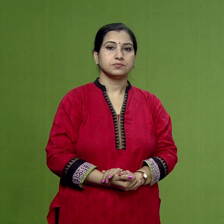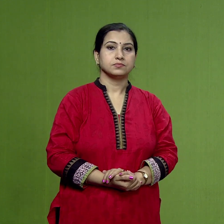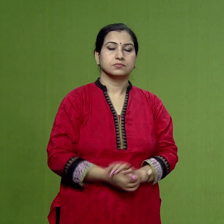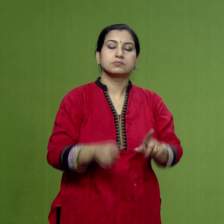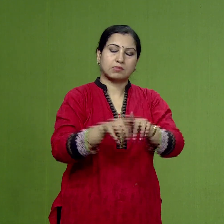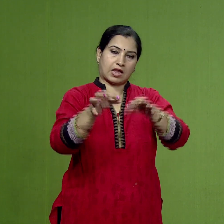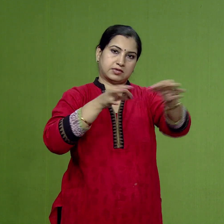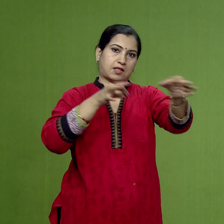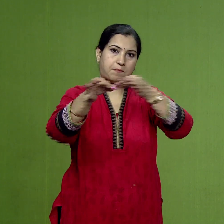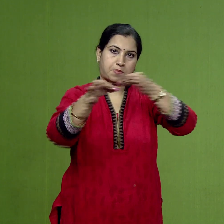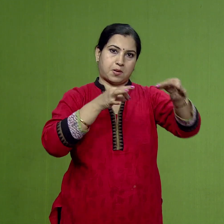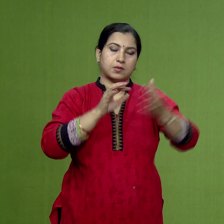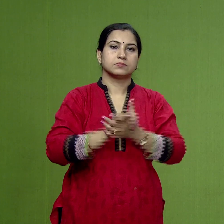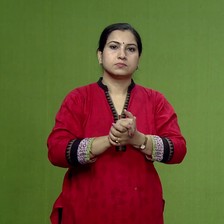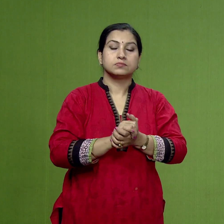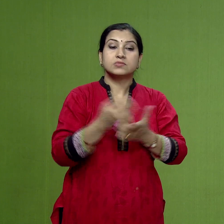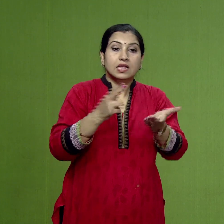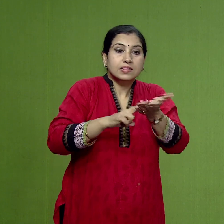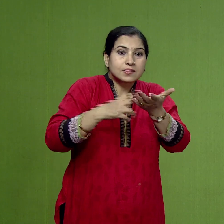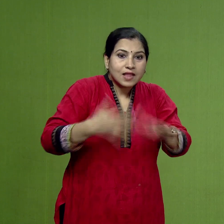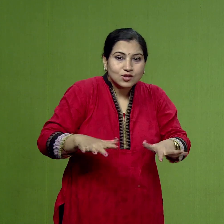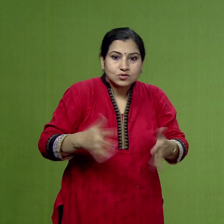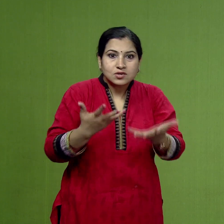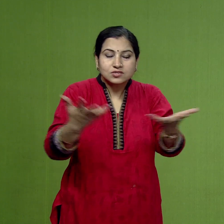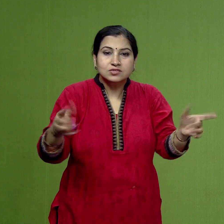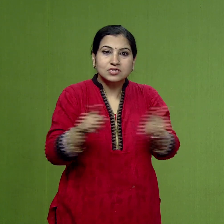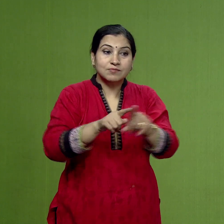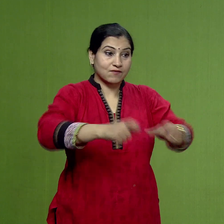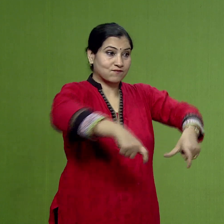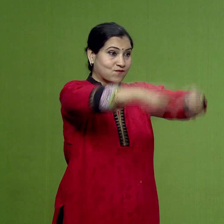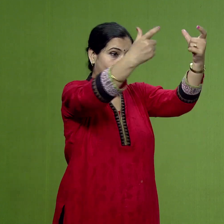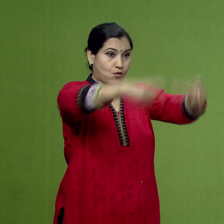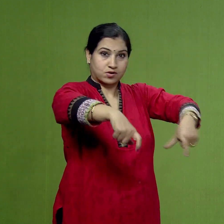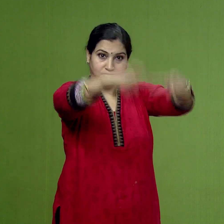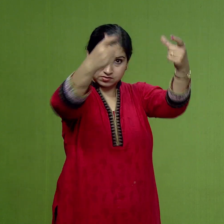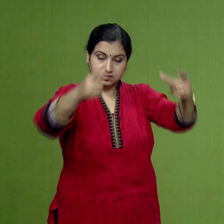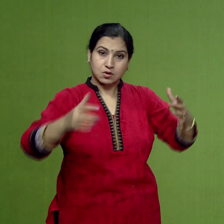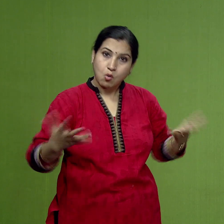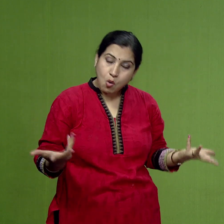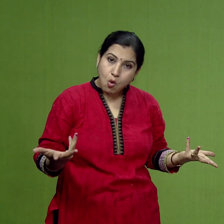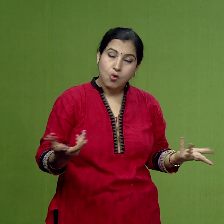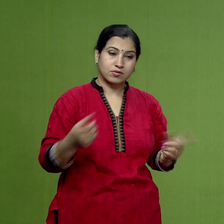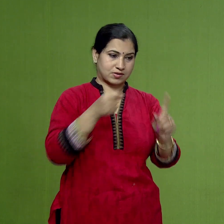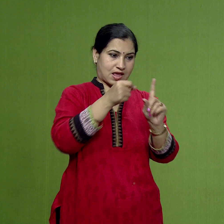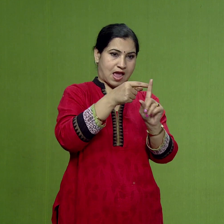For example, natural resources like forests or iron ore